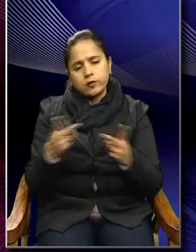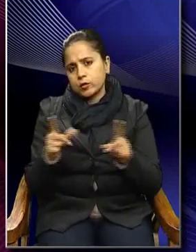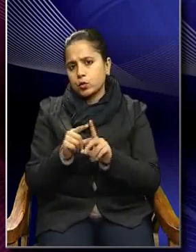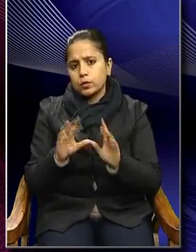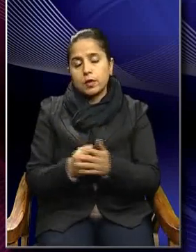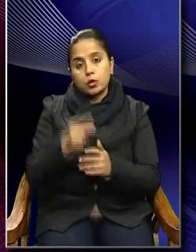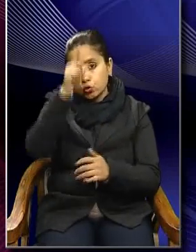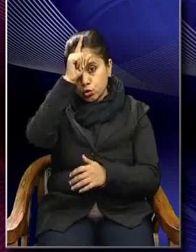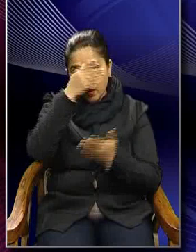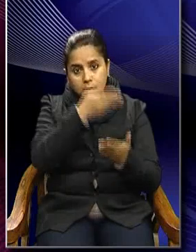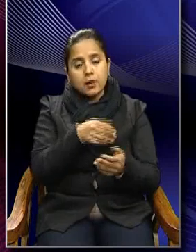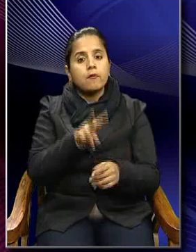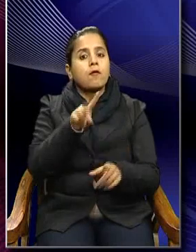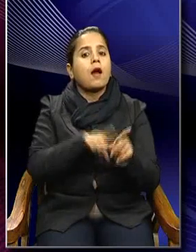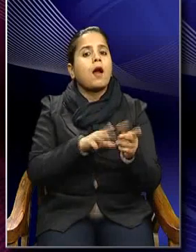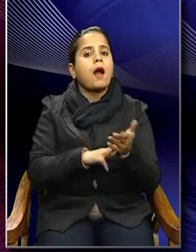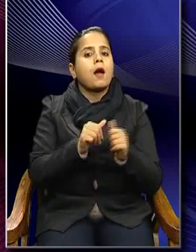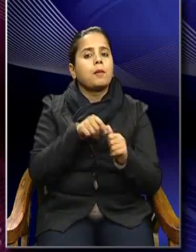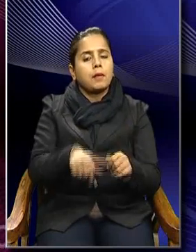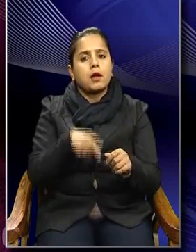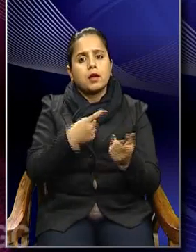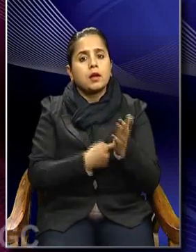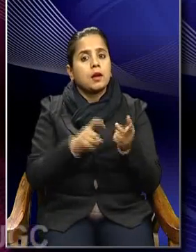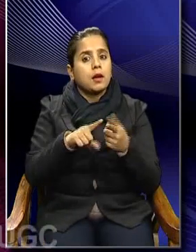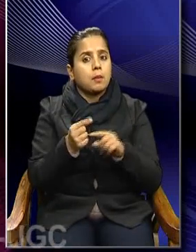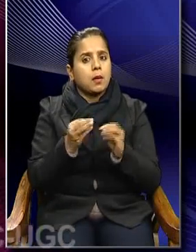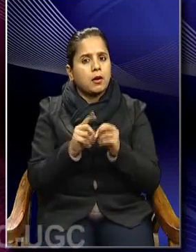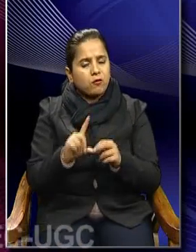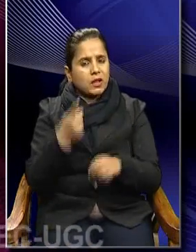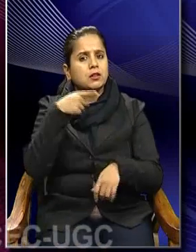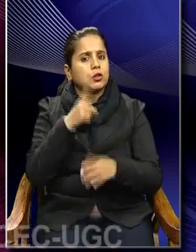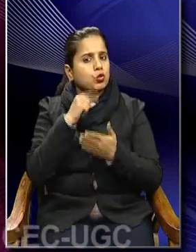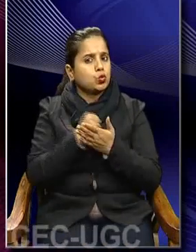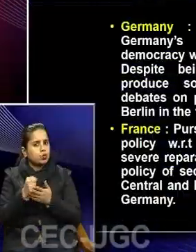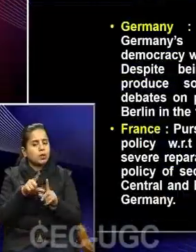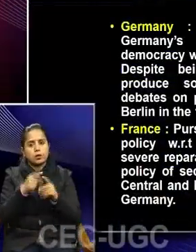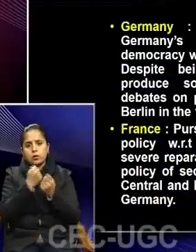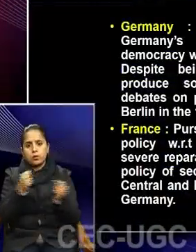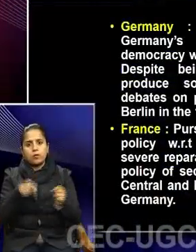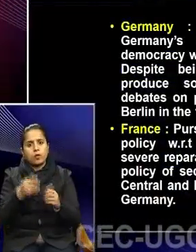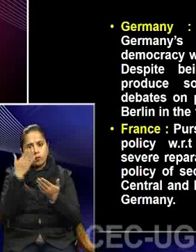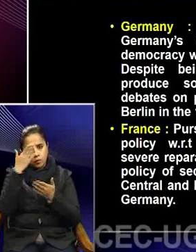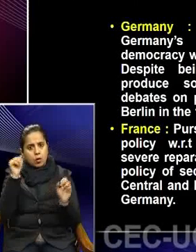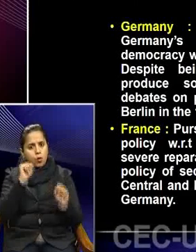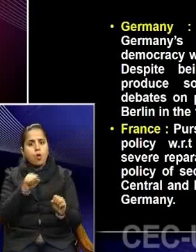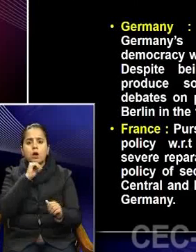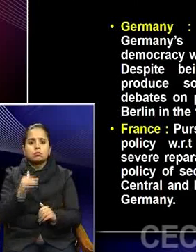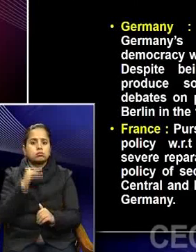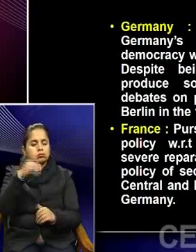In Germany, Weimar Republic was Germany's first attempt at liberal democracy with a broad adult